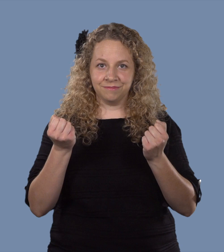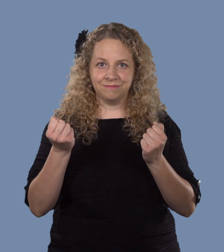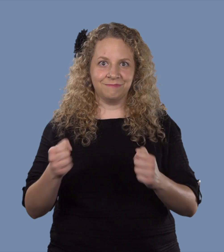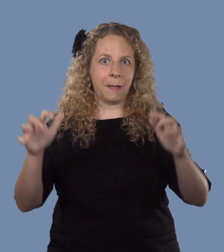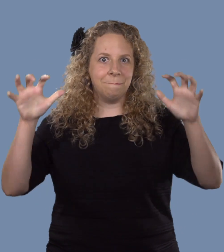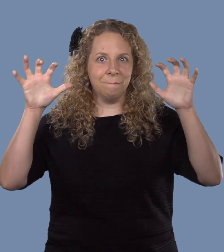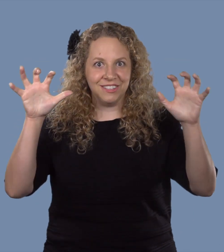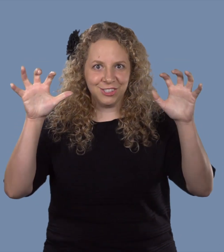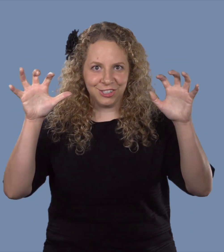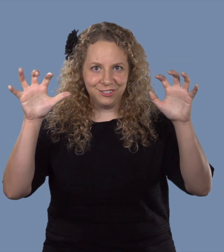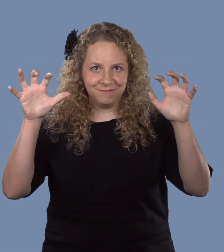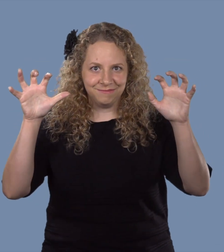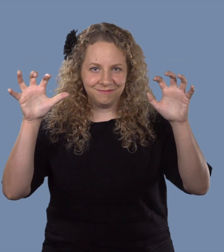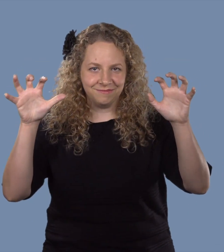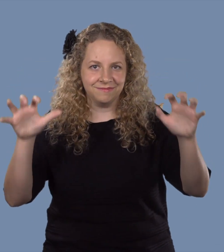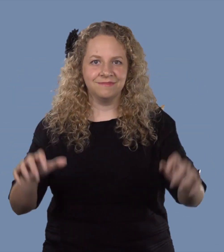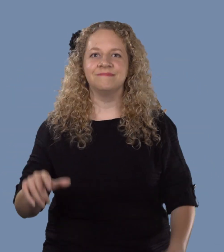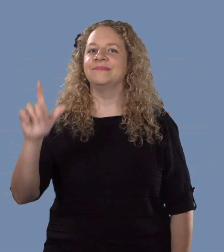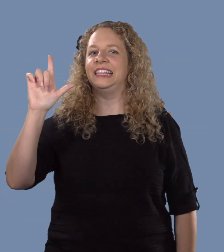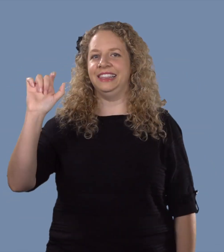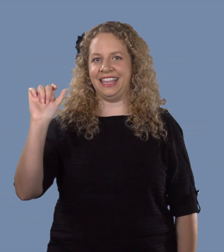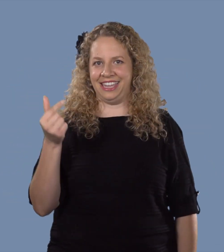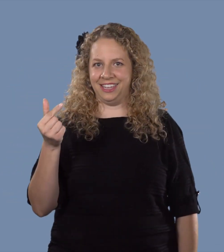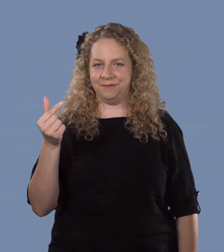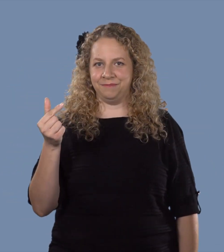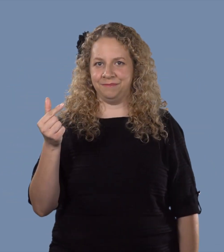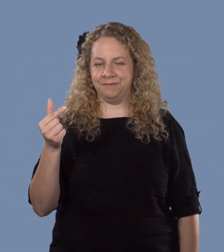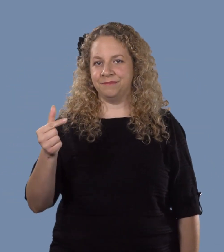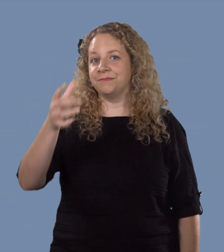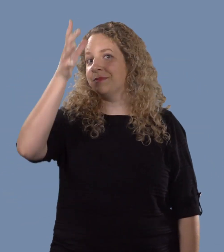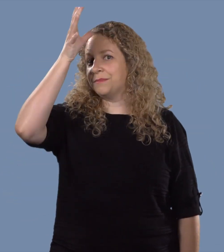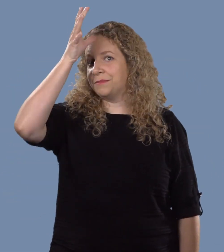man, hair, leaf.